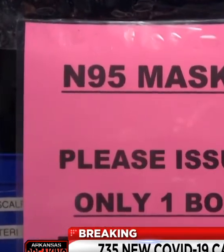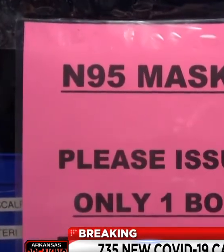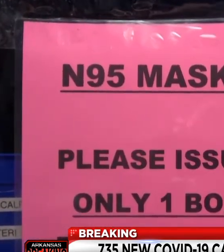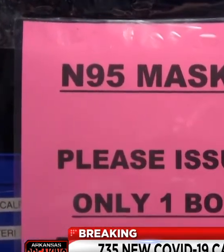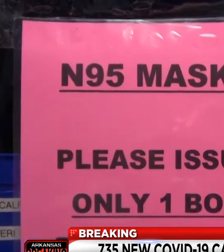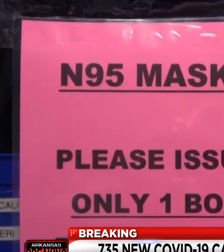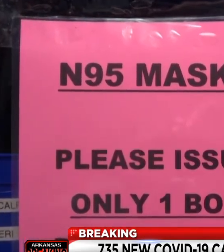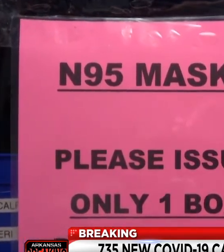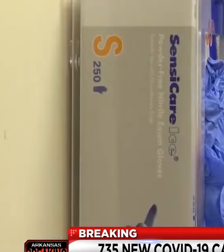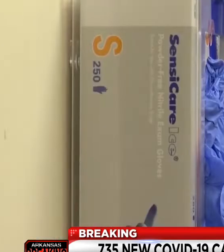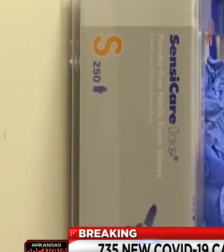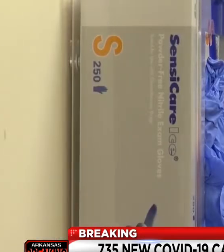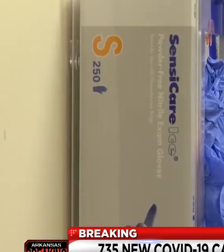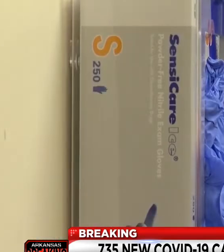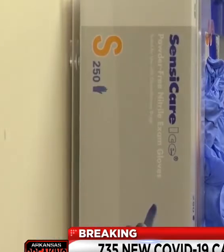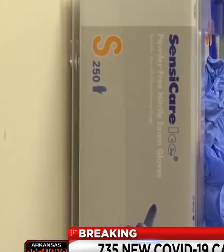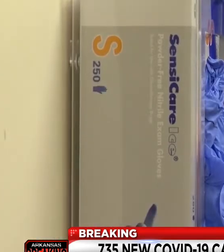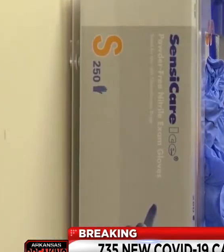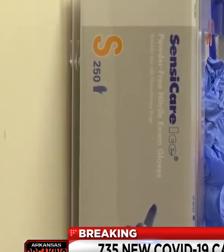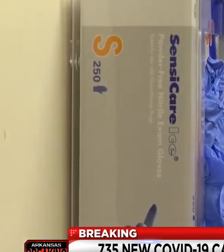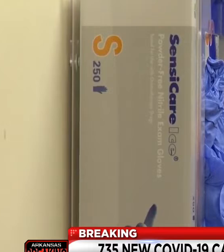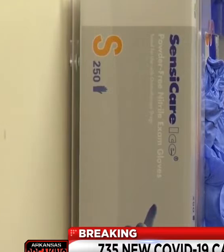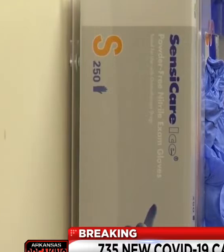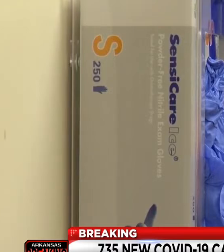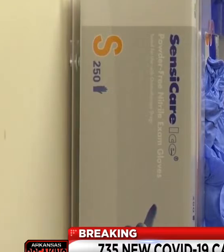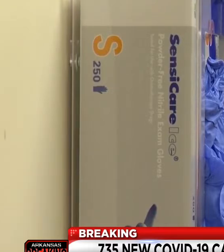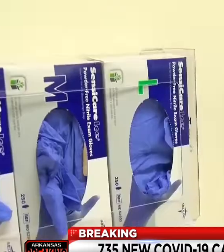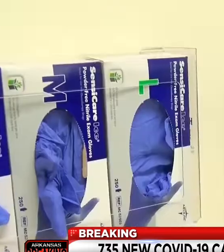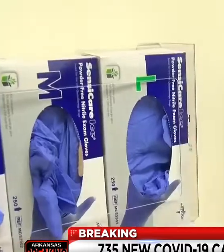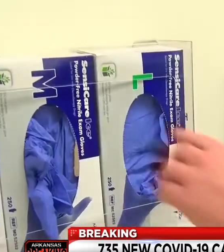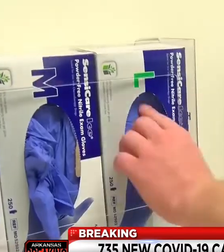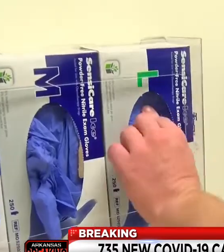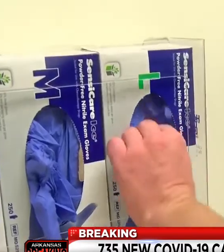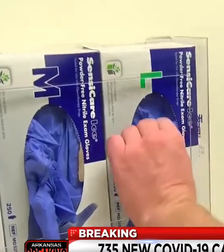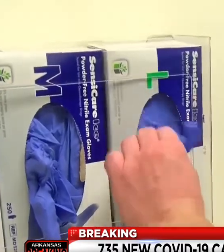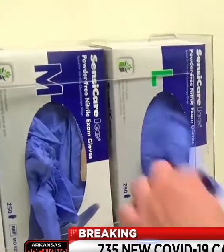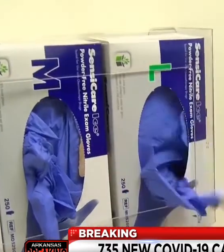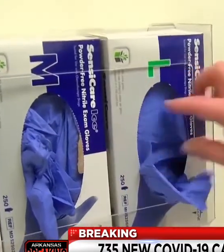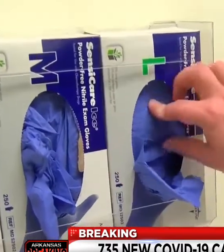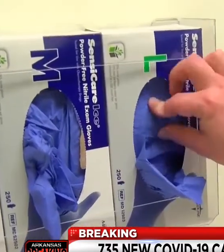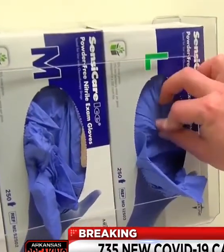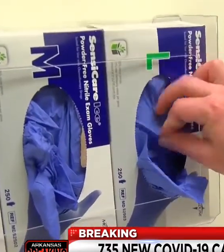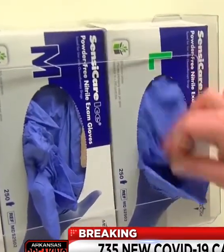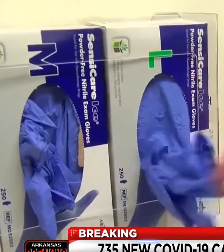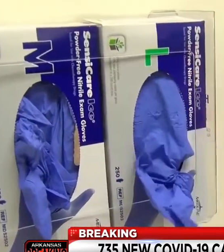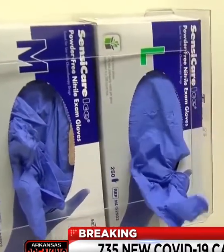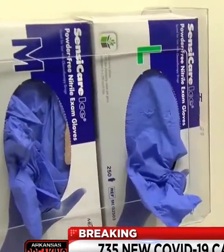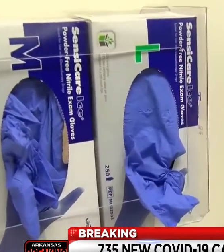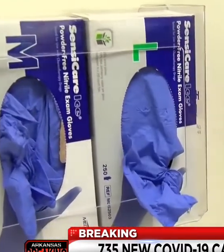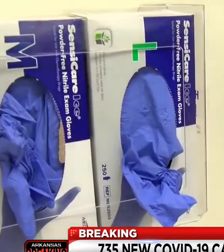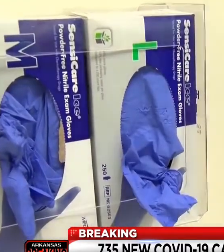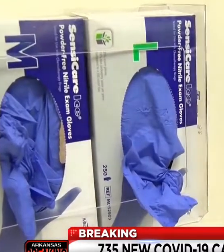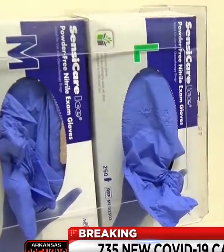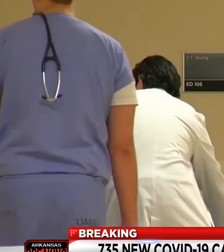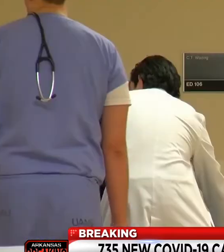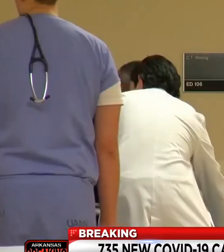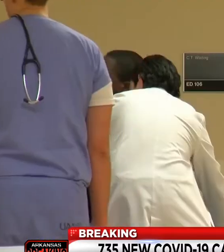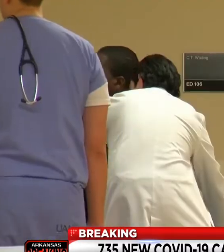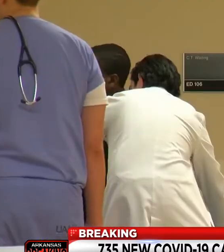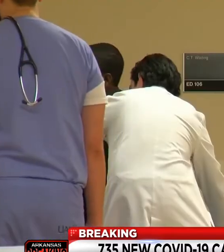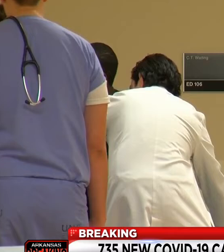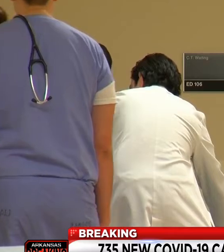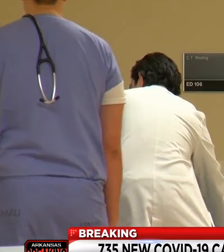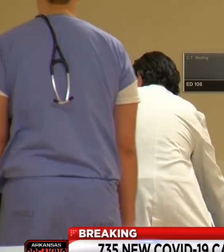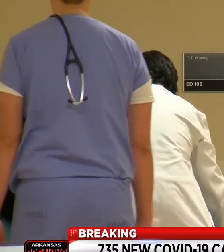Health asking people to get a flu vaccine, a flu shot, saying that you do not want to get sick